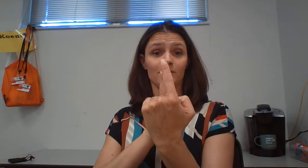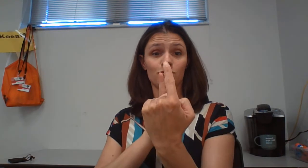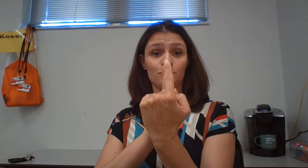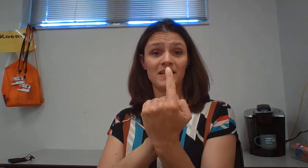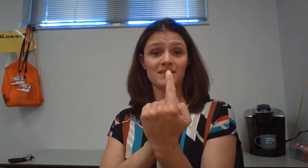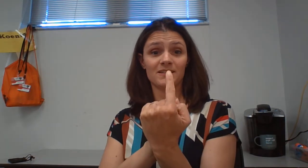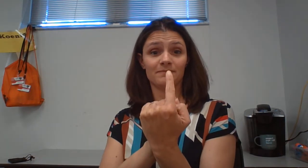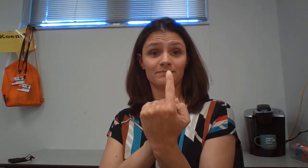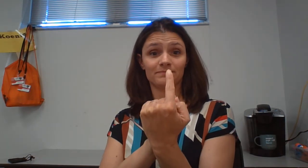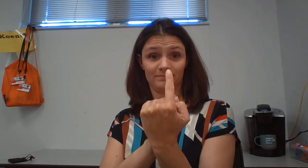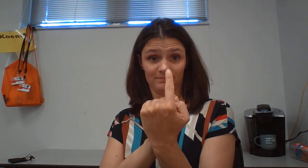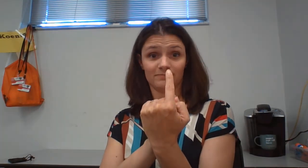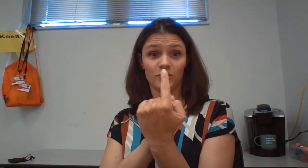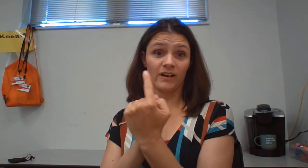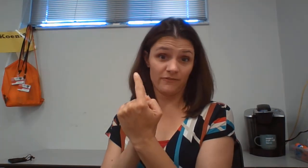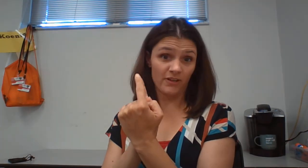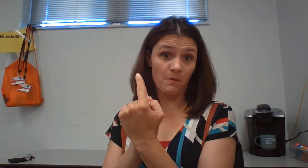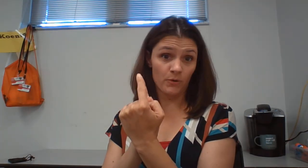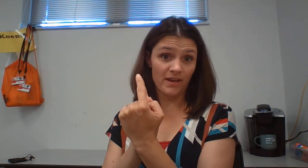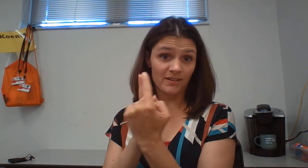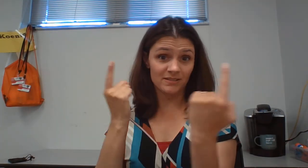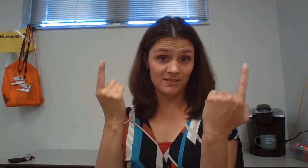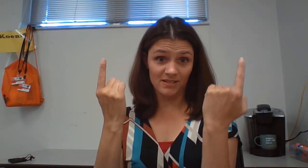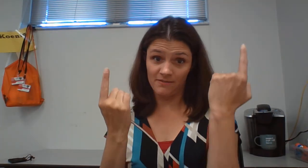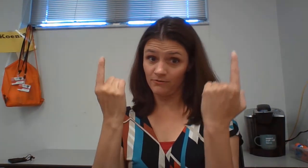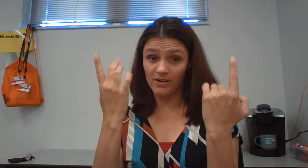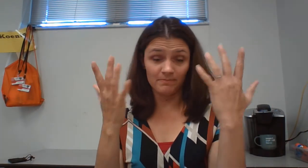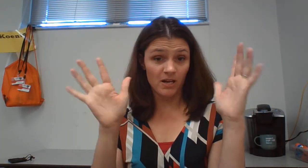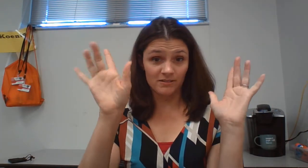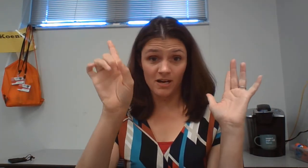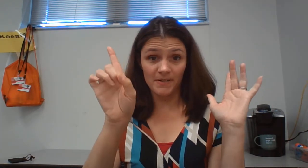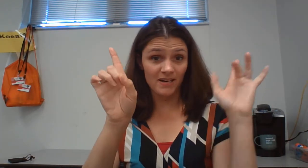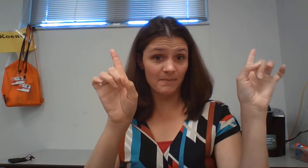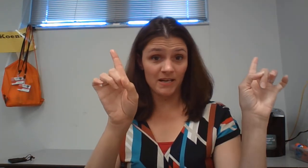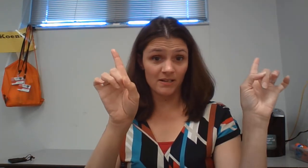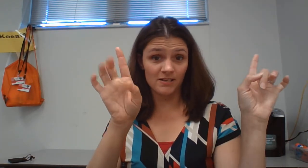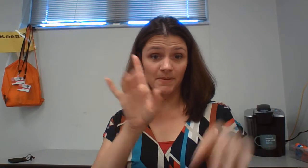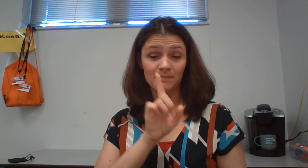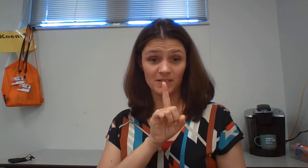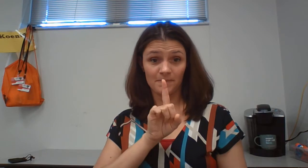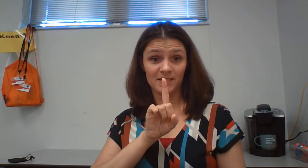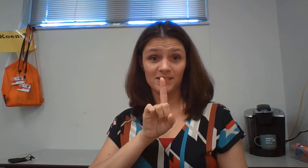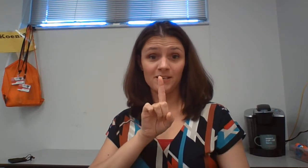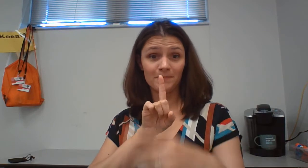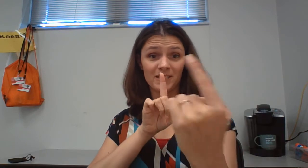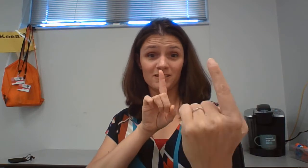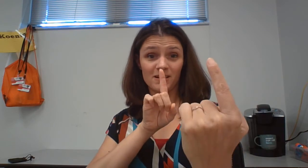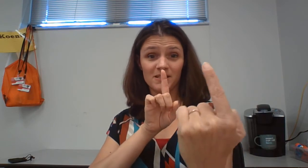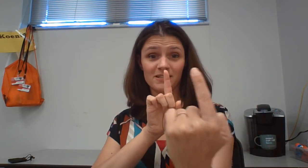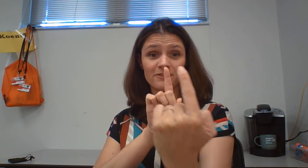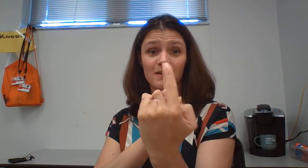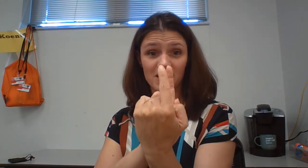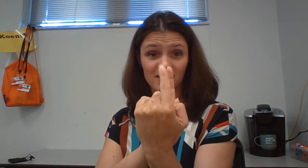To meet, you're going to fill out both hands because I have a right dominant and my non-dominant. My dominant's here, my non-dominant's here. They meet this